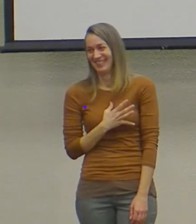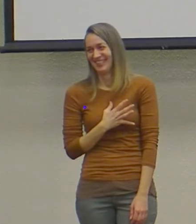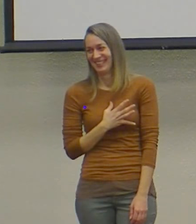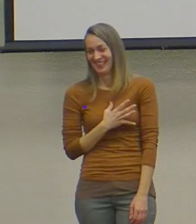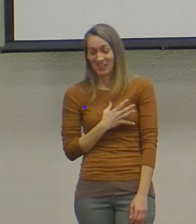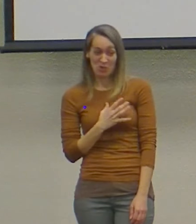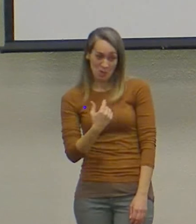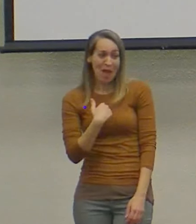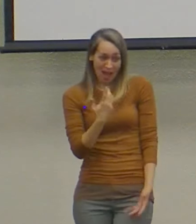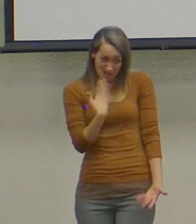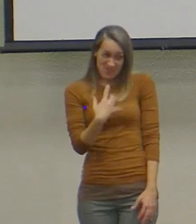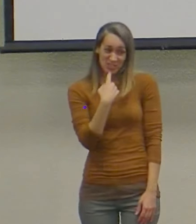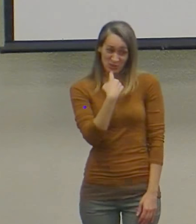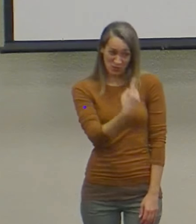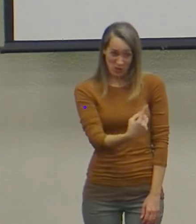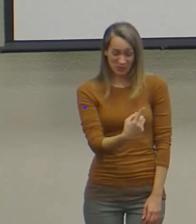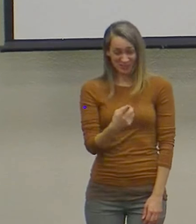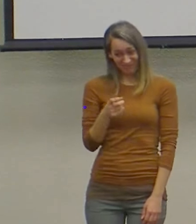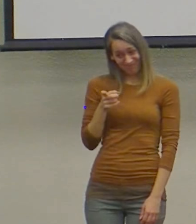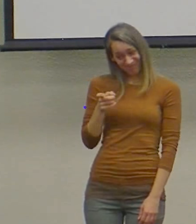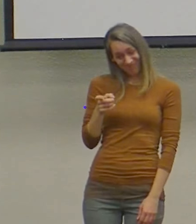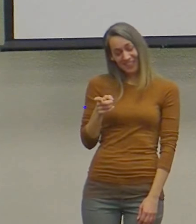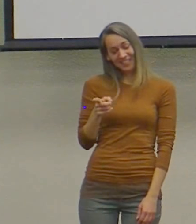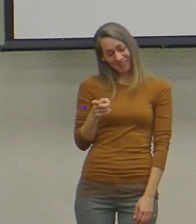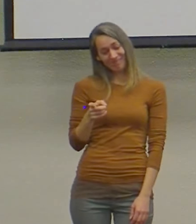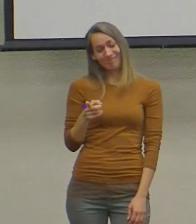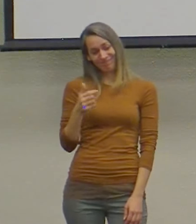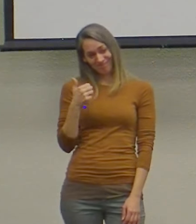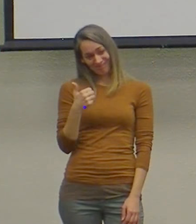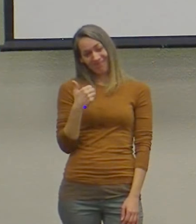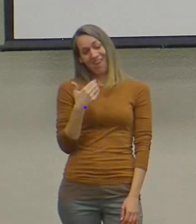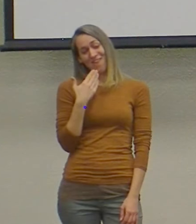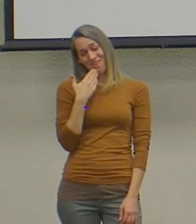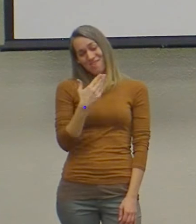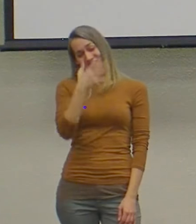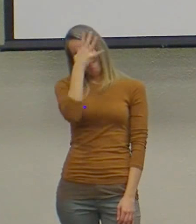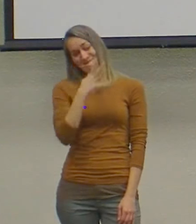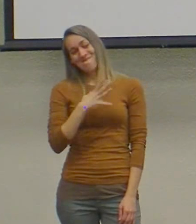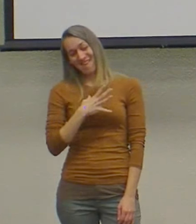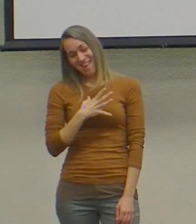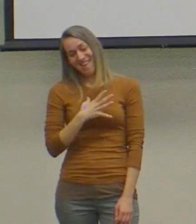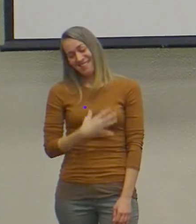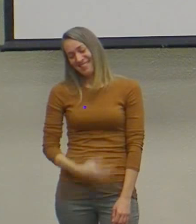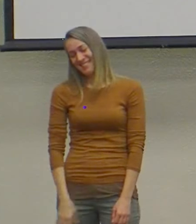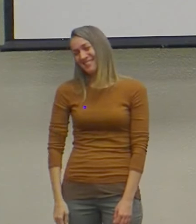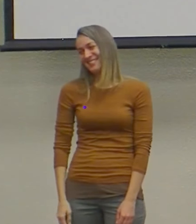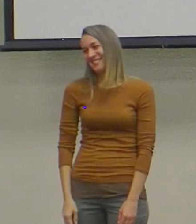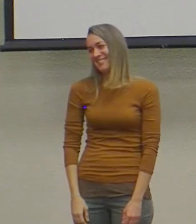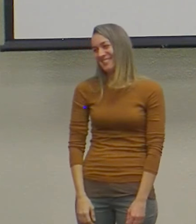Have I not told you that Boaz, he's a good man?